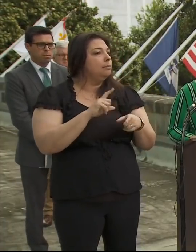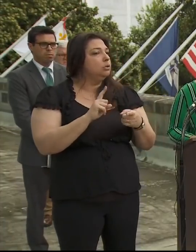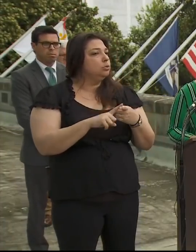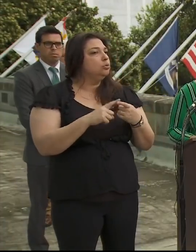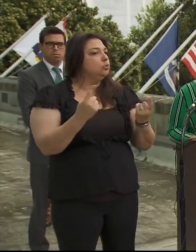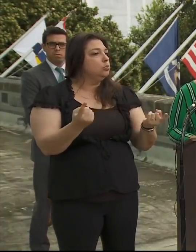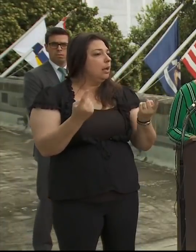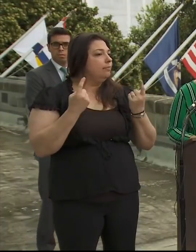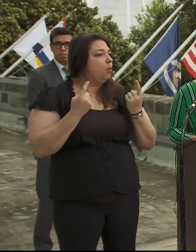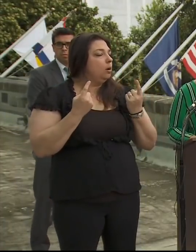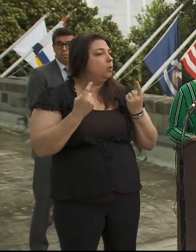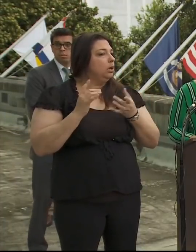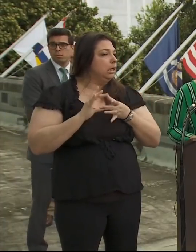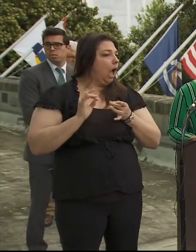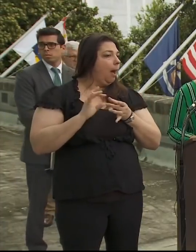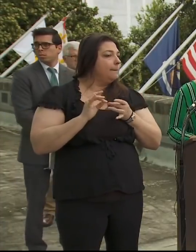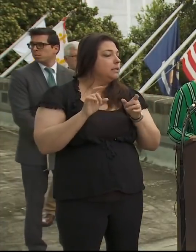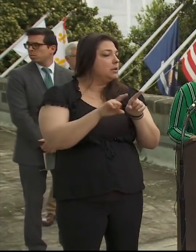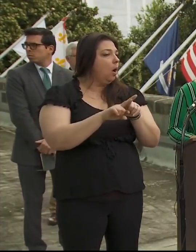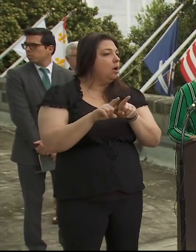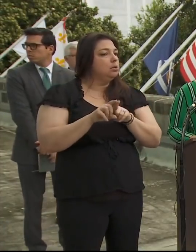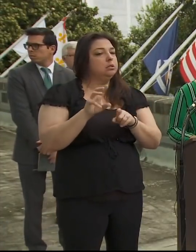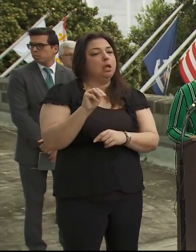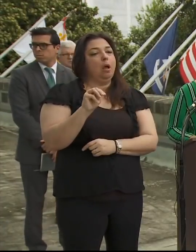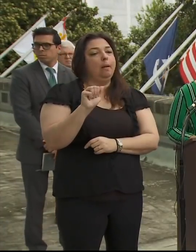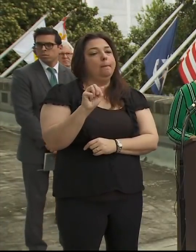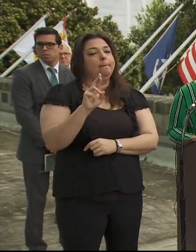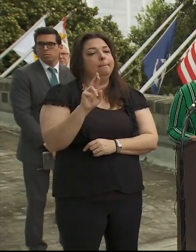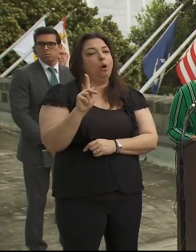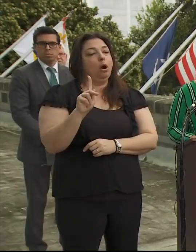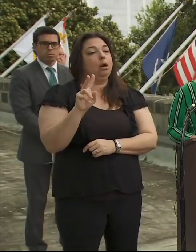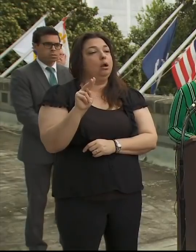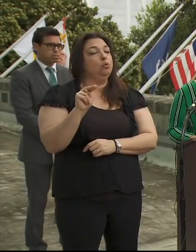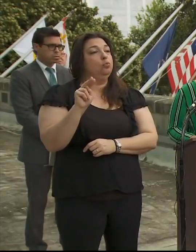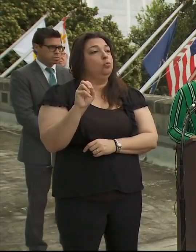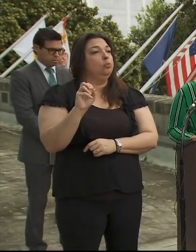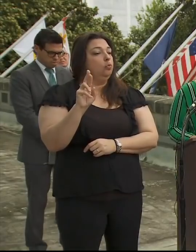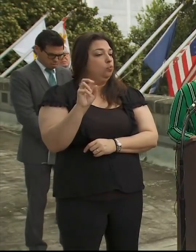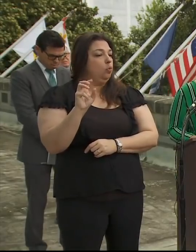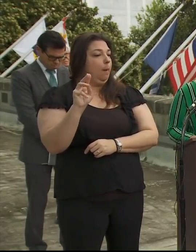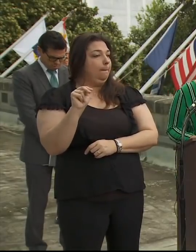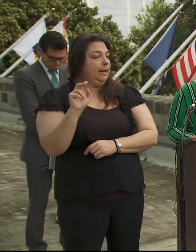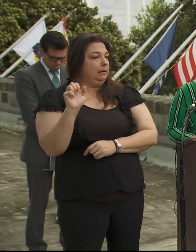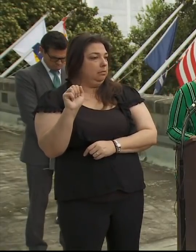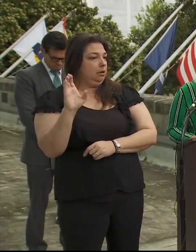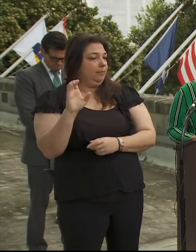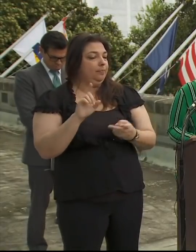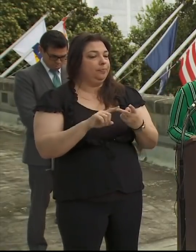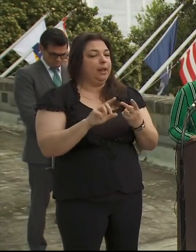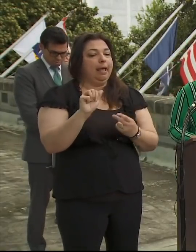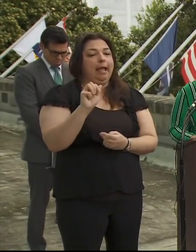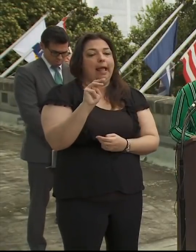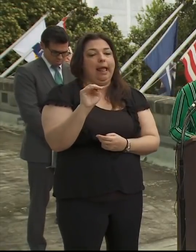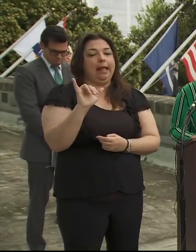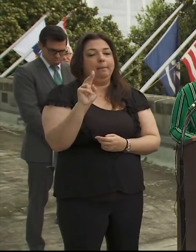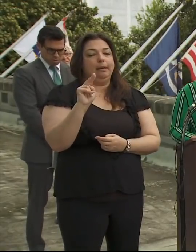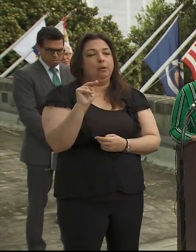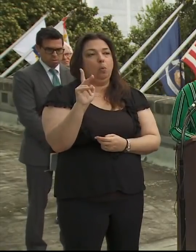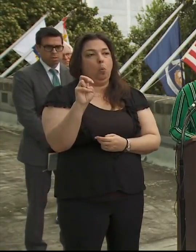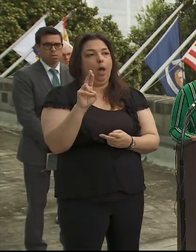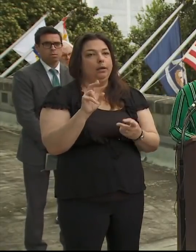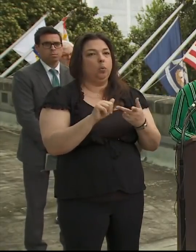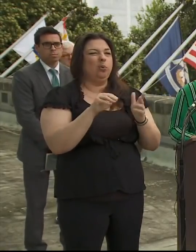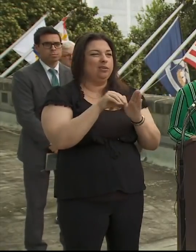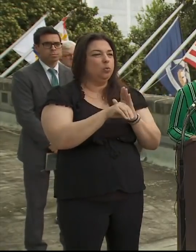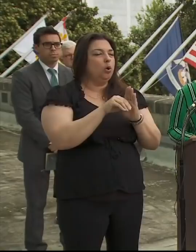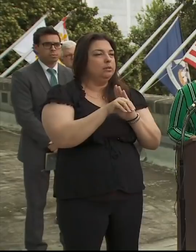come forth and make comments as well. I have Mark Romick, who is with New Orleans and Company, and Amy Weimer with New Orleans and Company